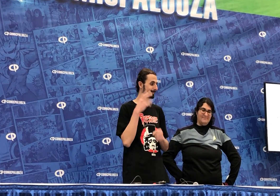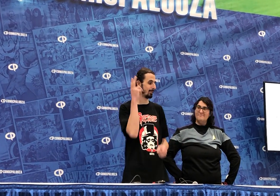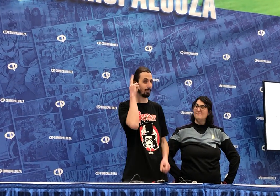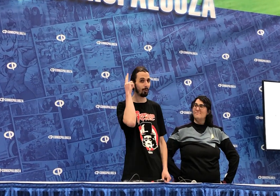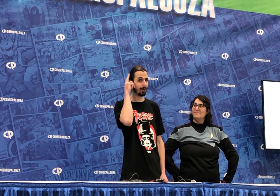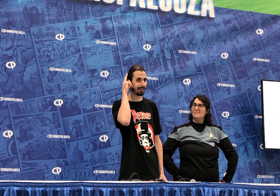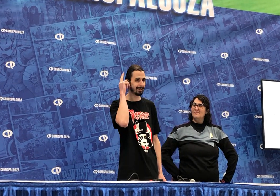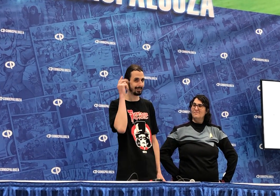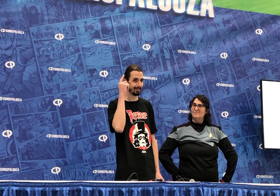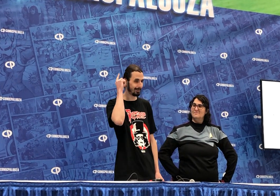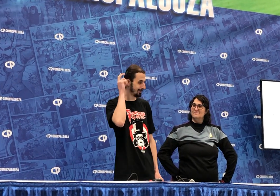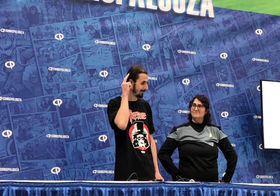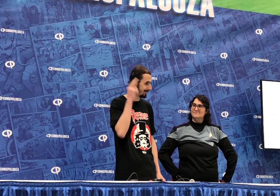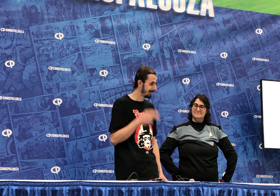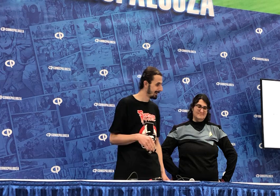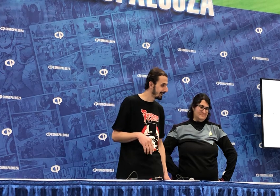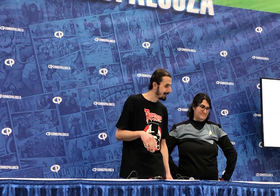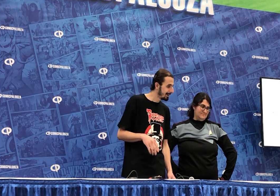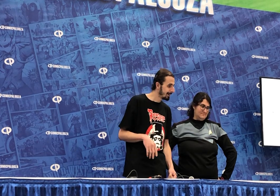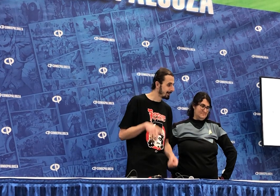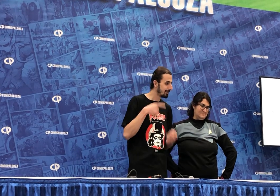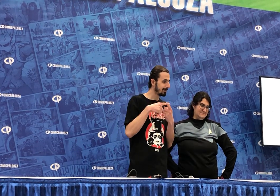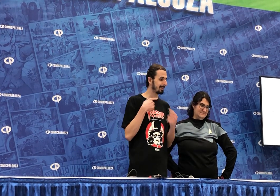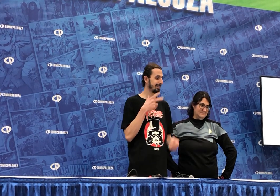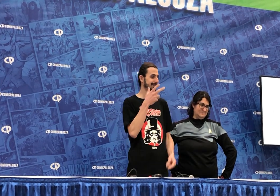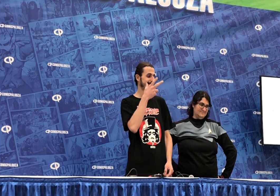I received my cochlear implant when I was 3 years old.